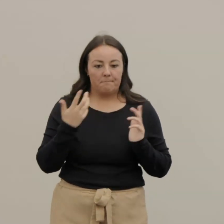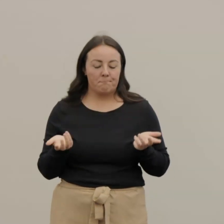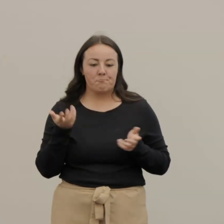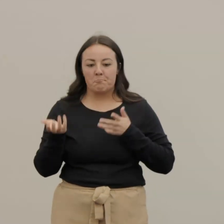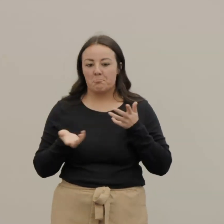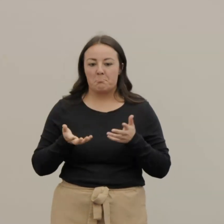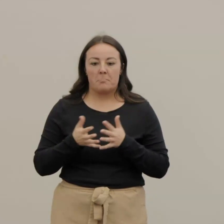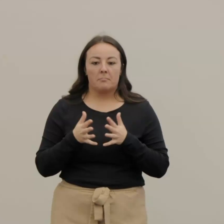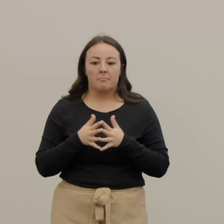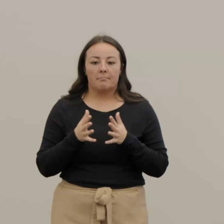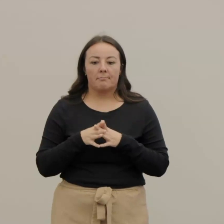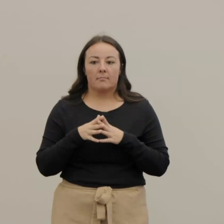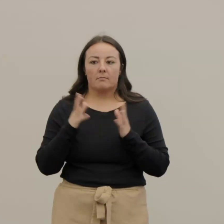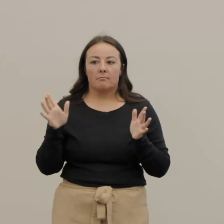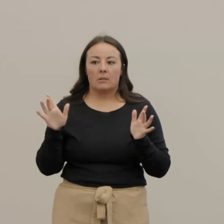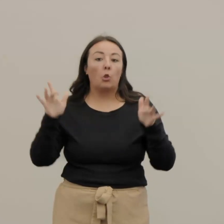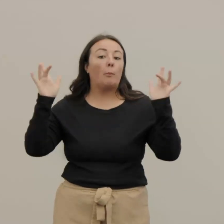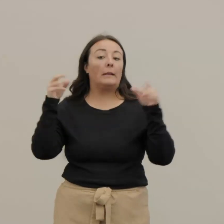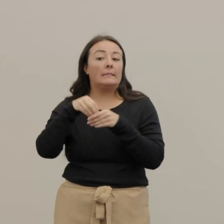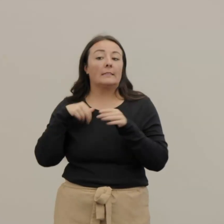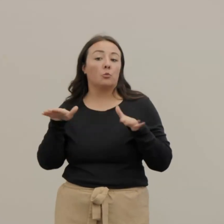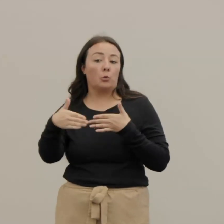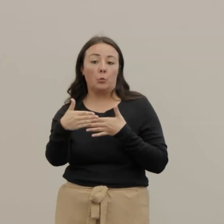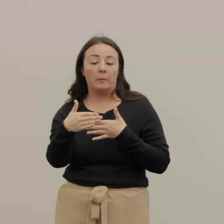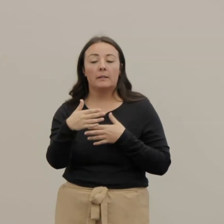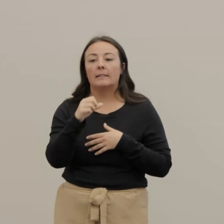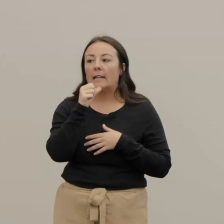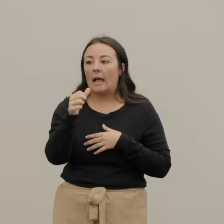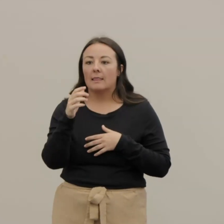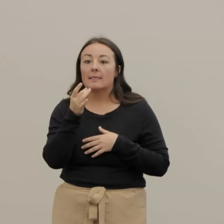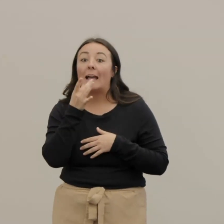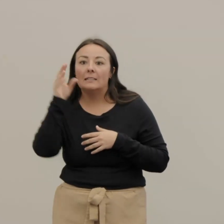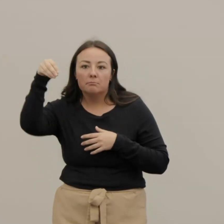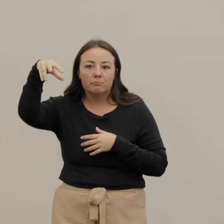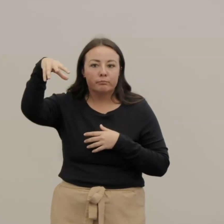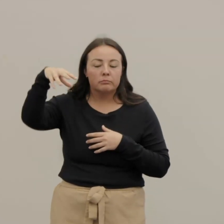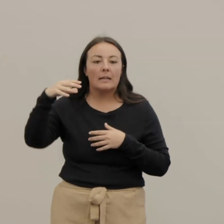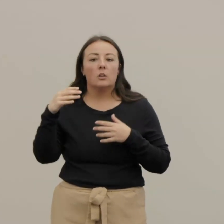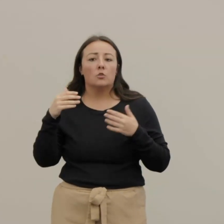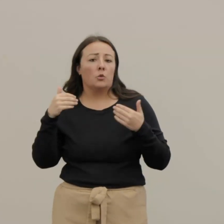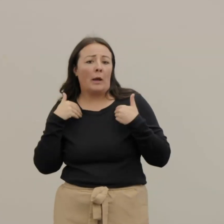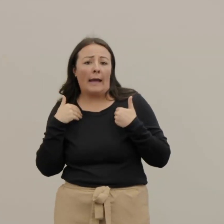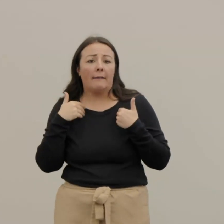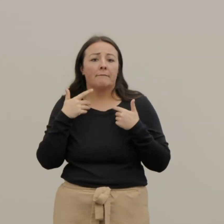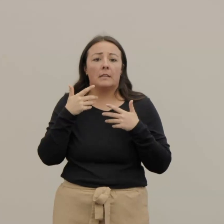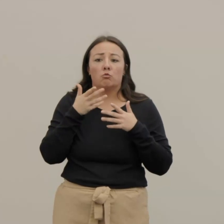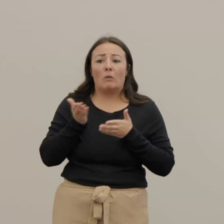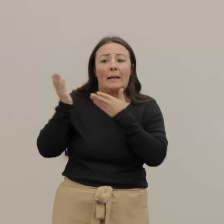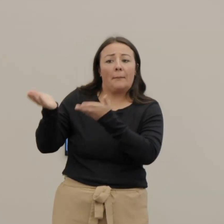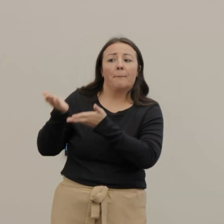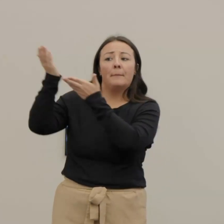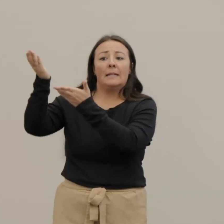like luminance in a room instead of light, is there a recommended, like, under 12 characters